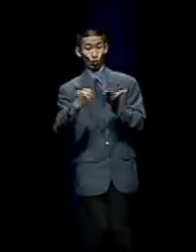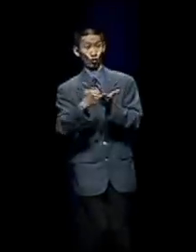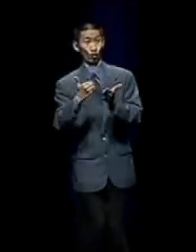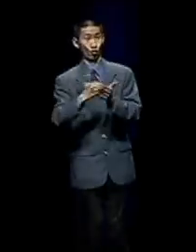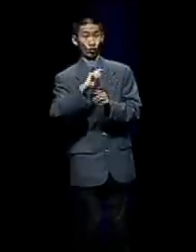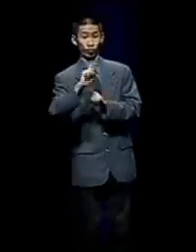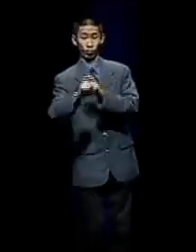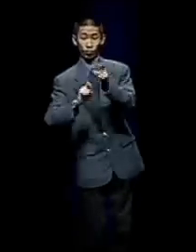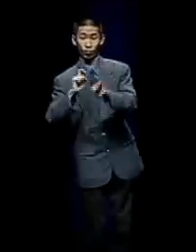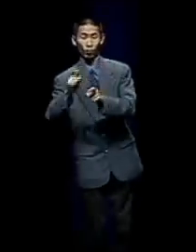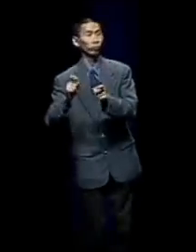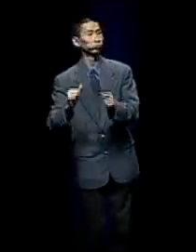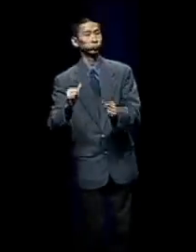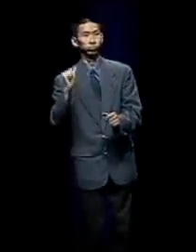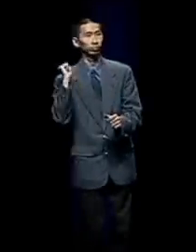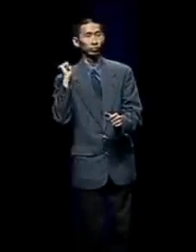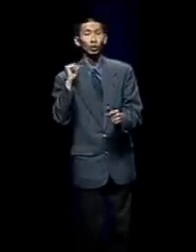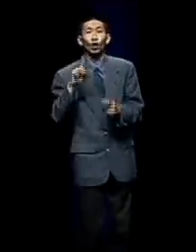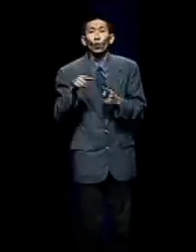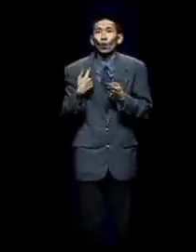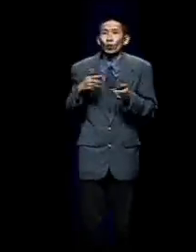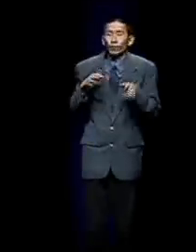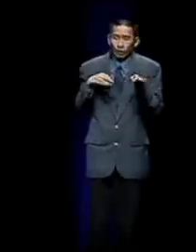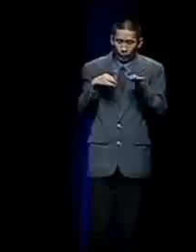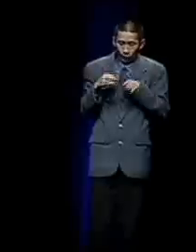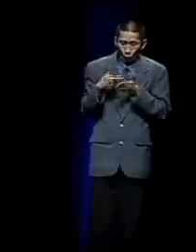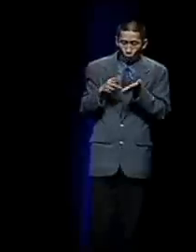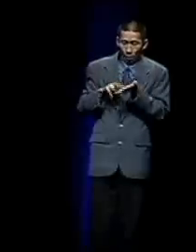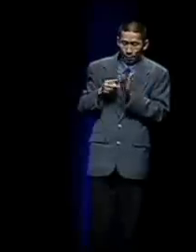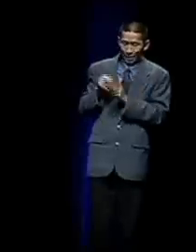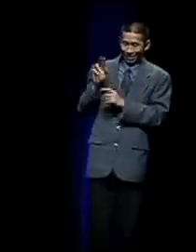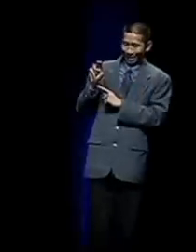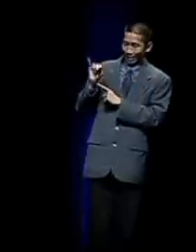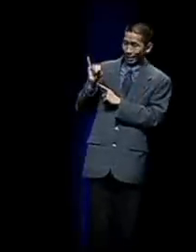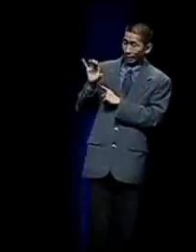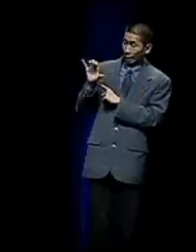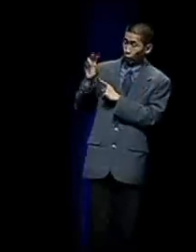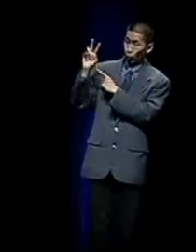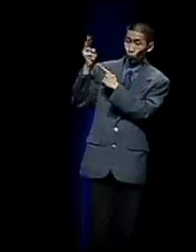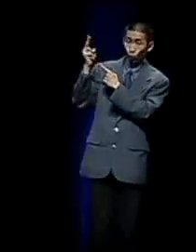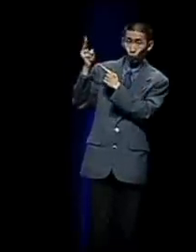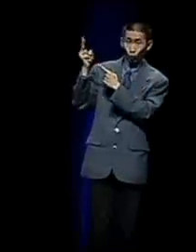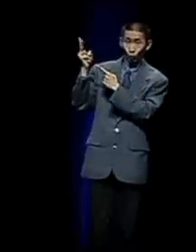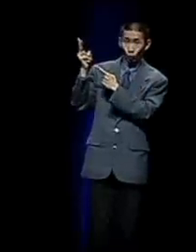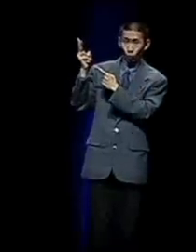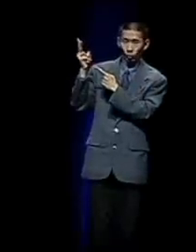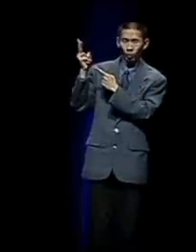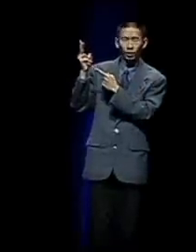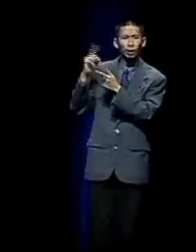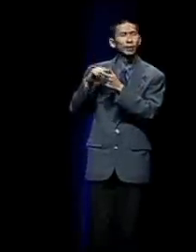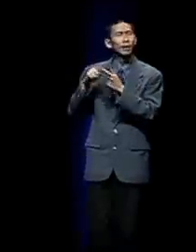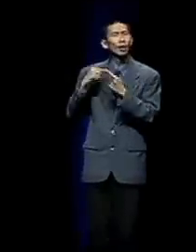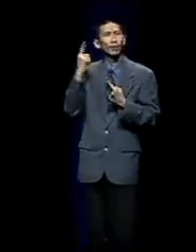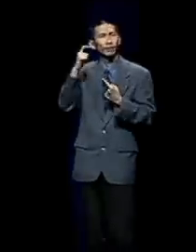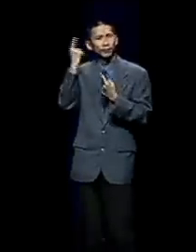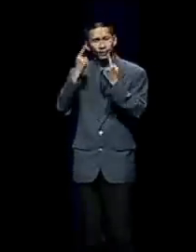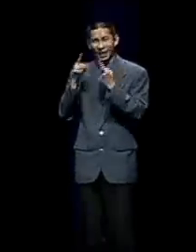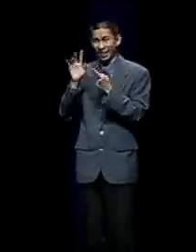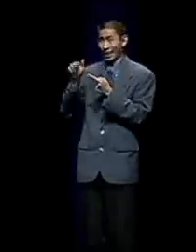the question will be, once we define what NIC2 means, what that level means, how do we translate? Okay? And